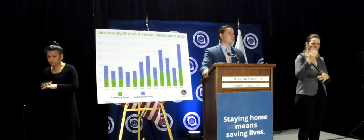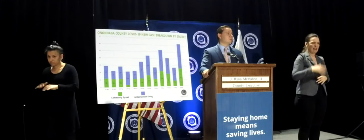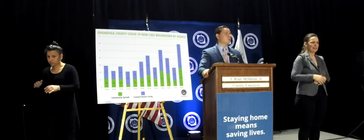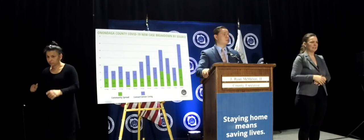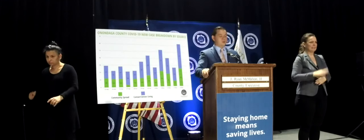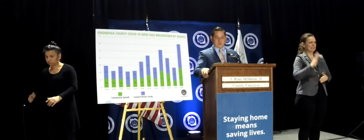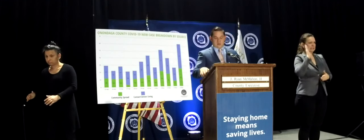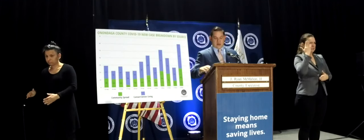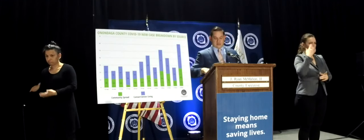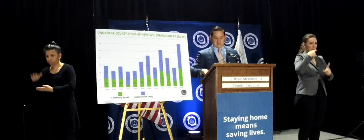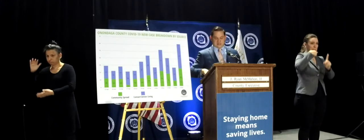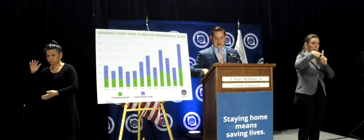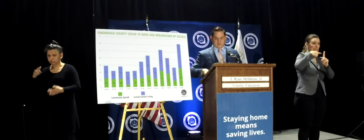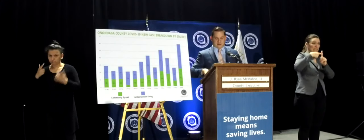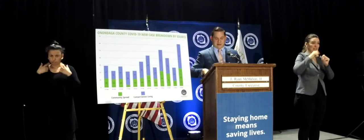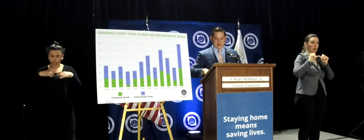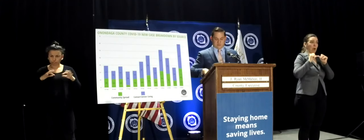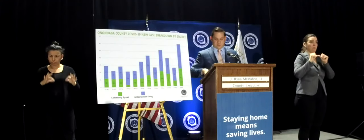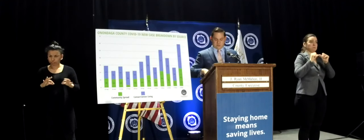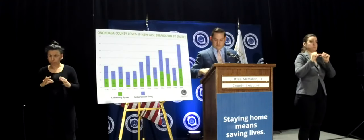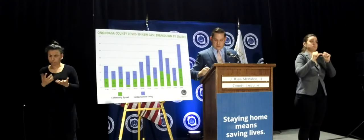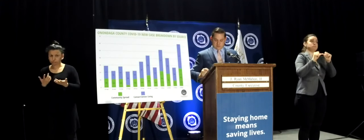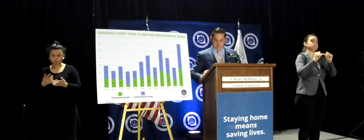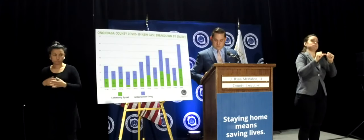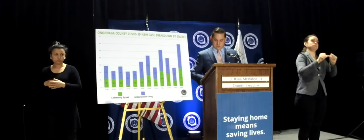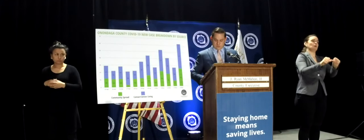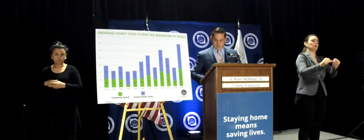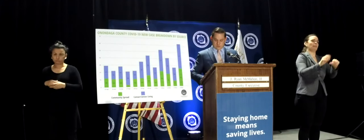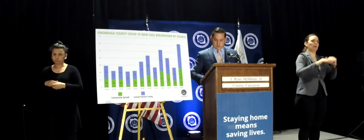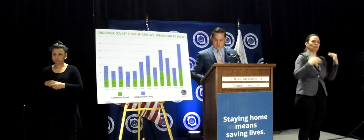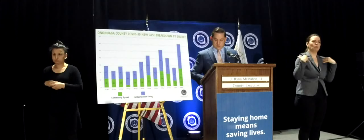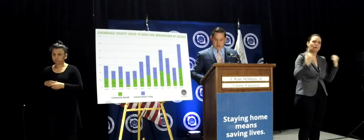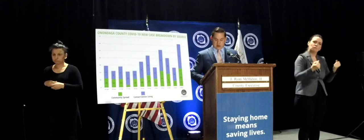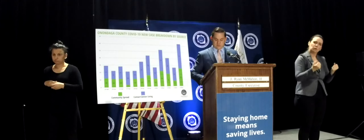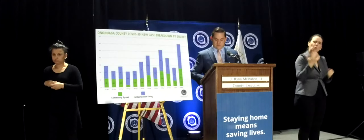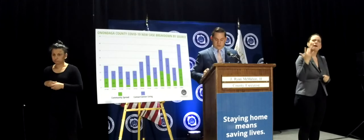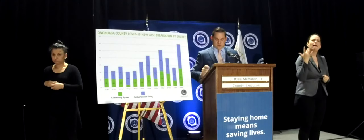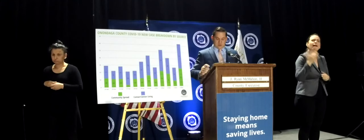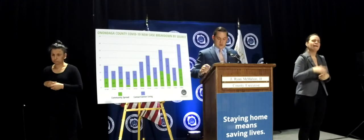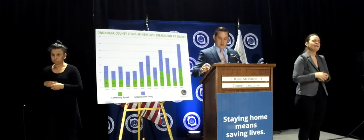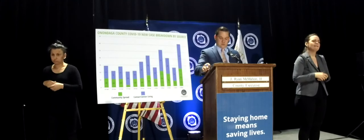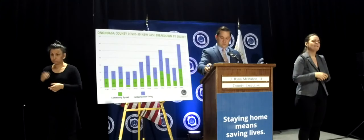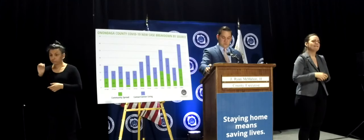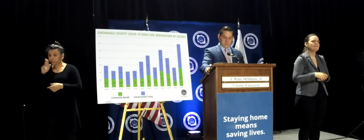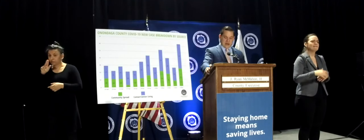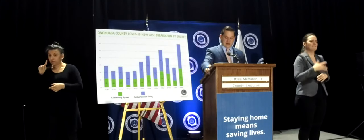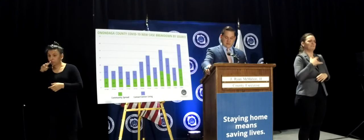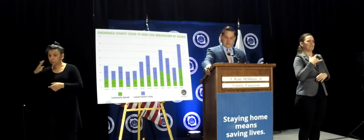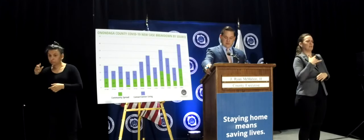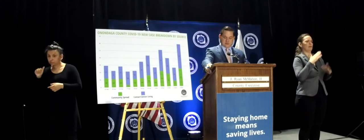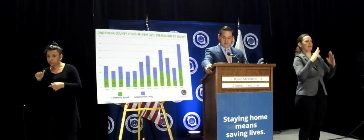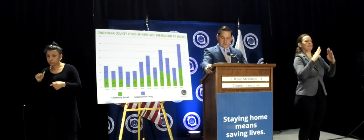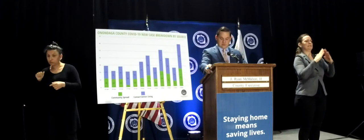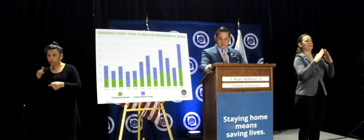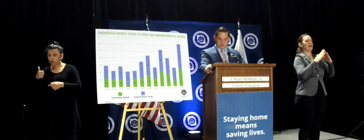growing like 10%. I think the town of Onondaga might be the same. Yeah.